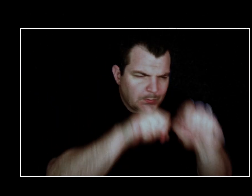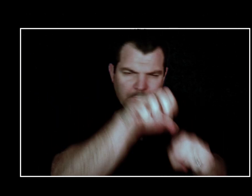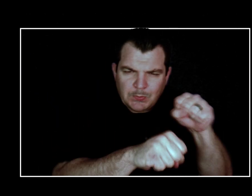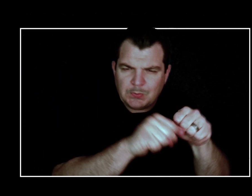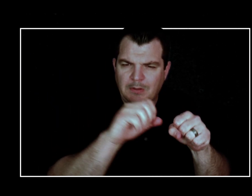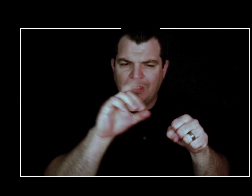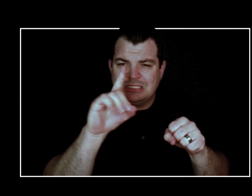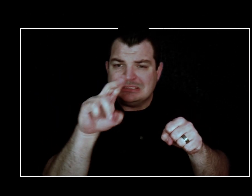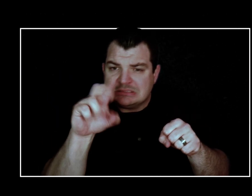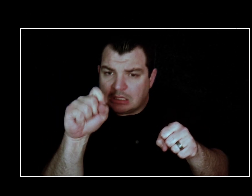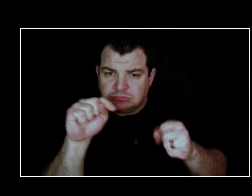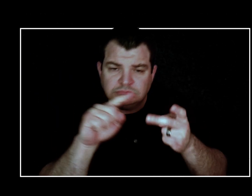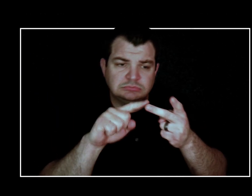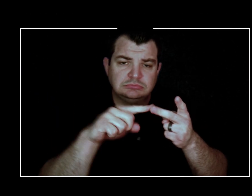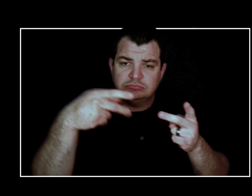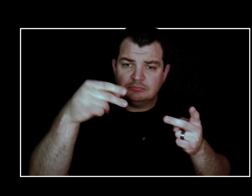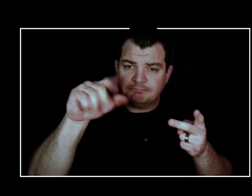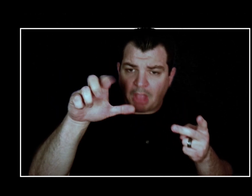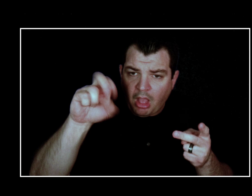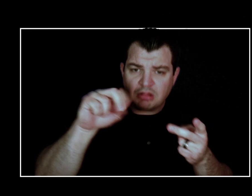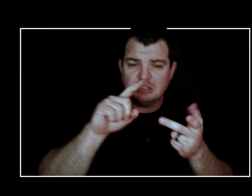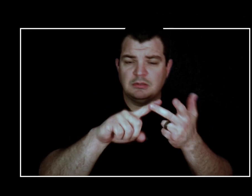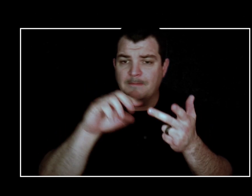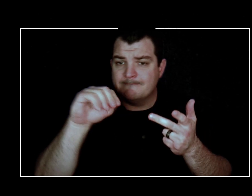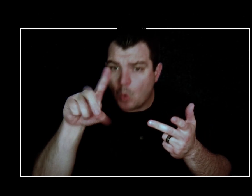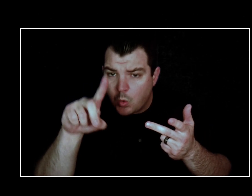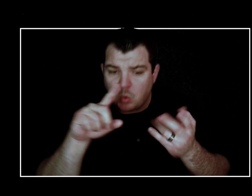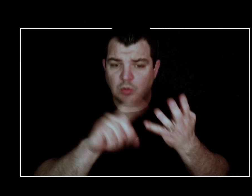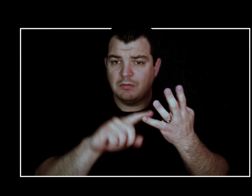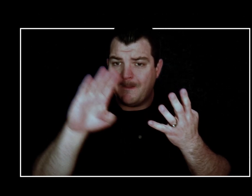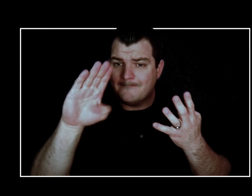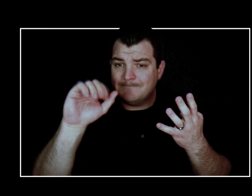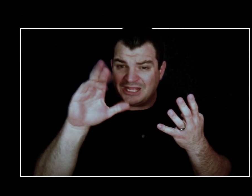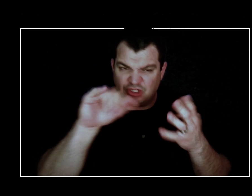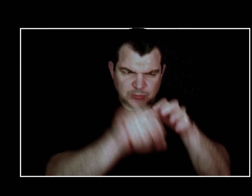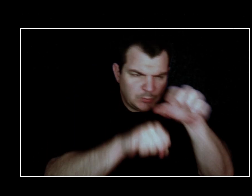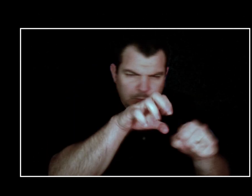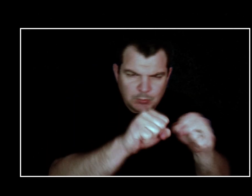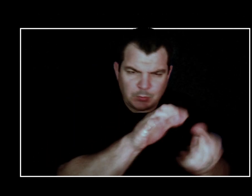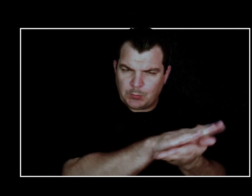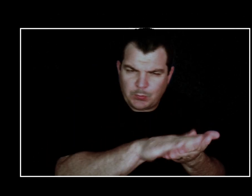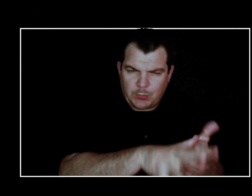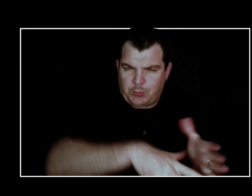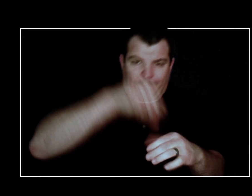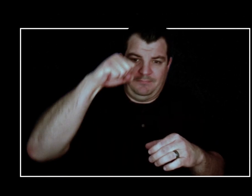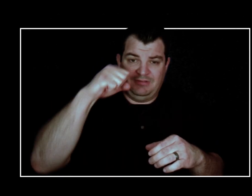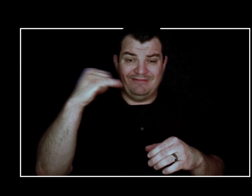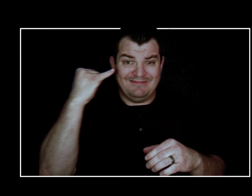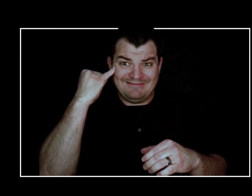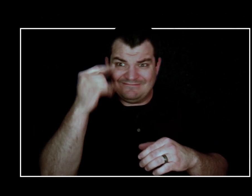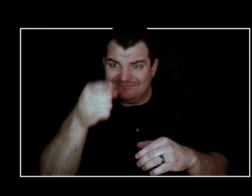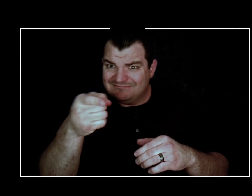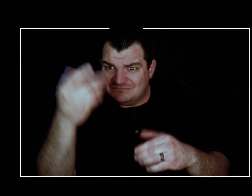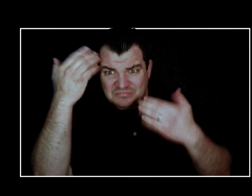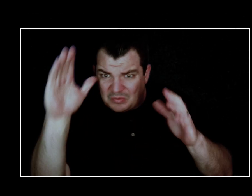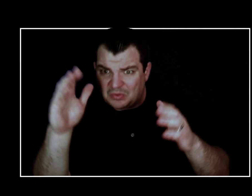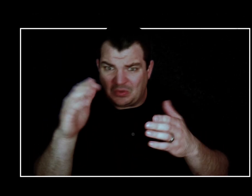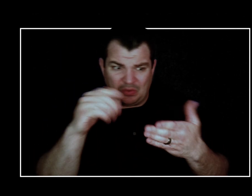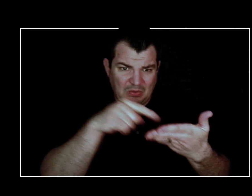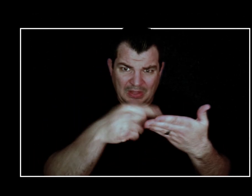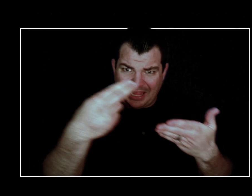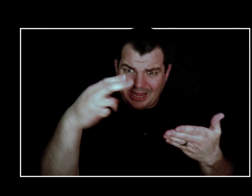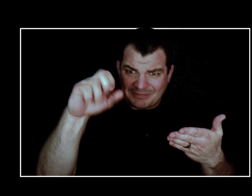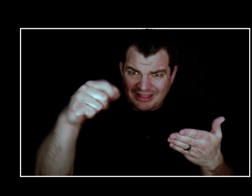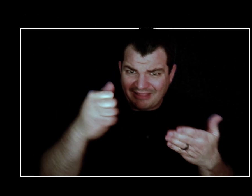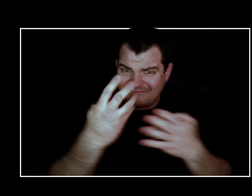capture small particles like dust, pollen, mold, and bacteria. To see if a vacuum has a